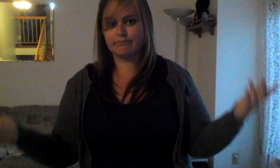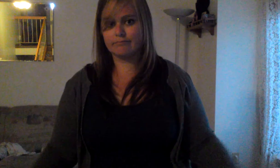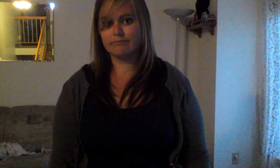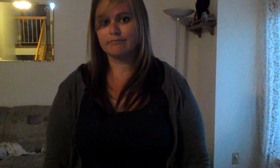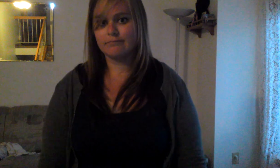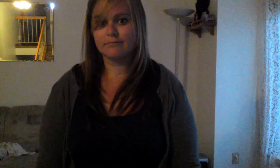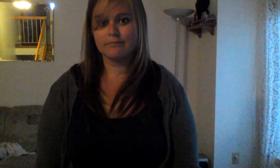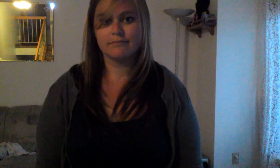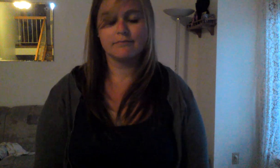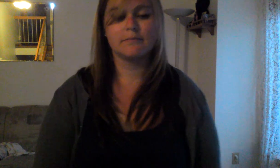Have a nice day.